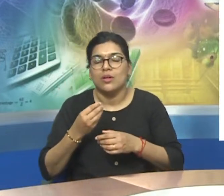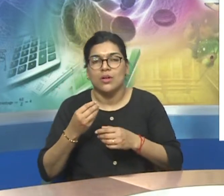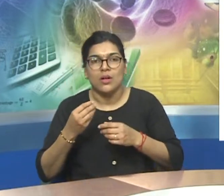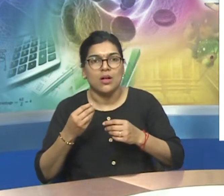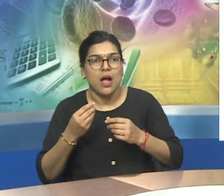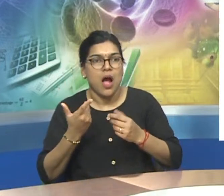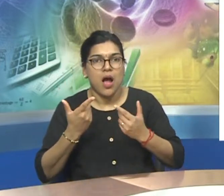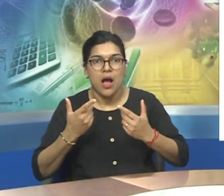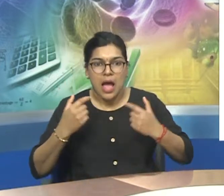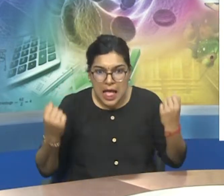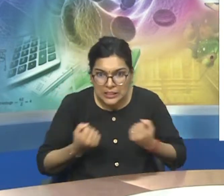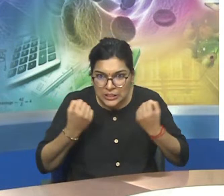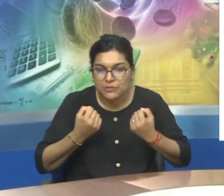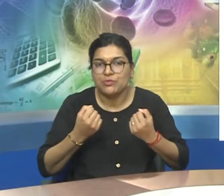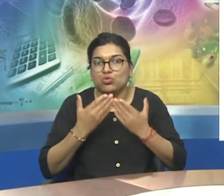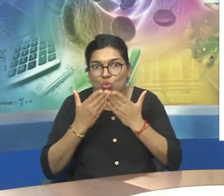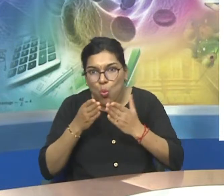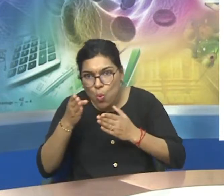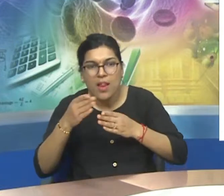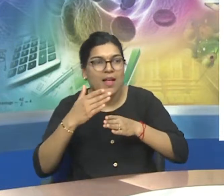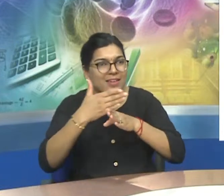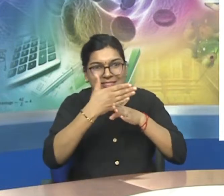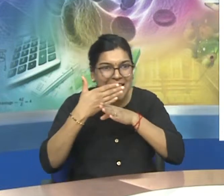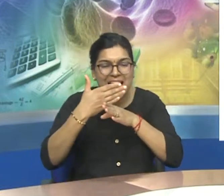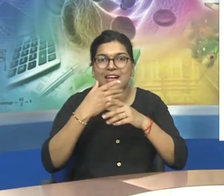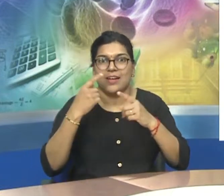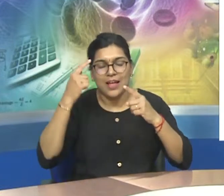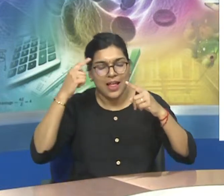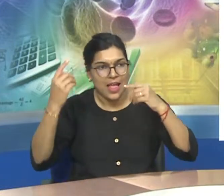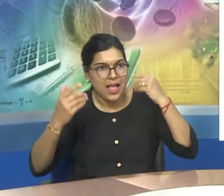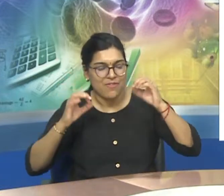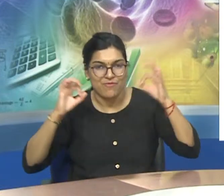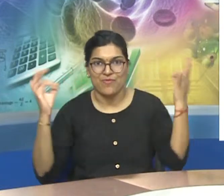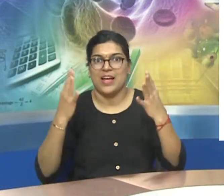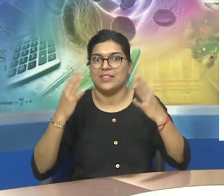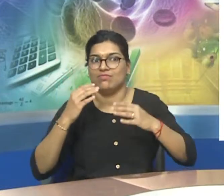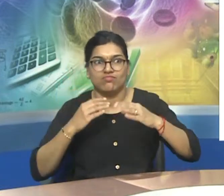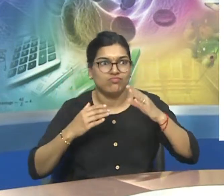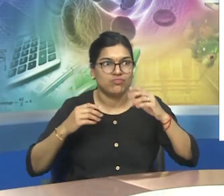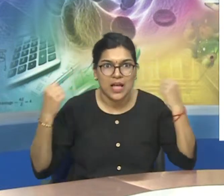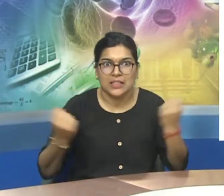We should be active, we should be physically active, and we should be